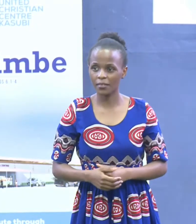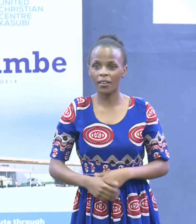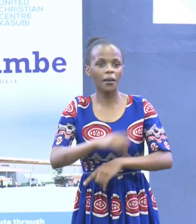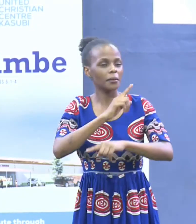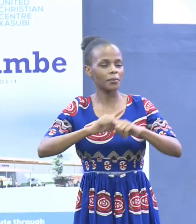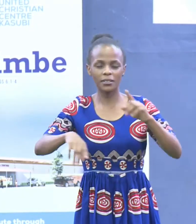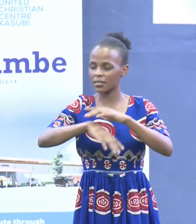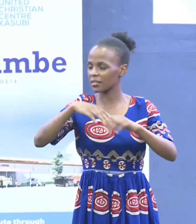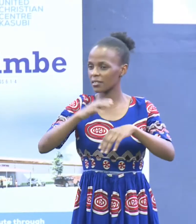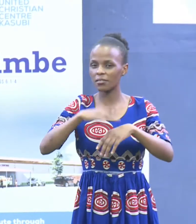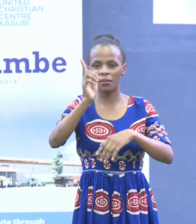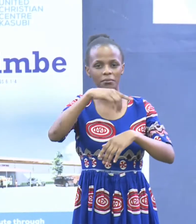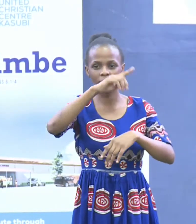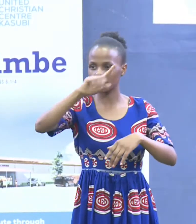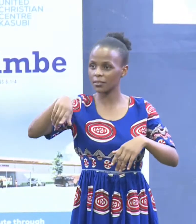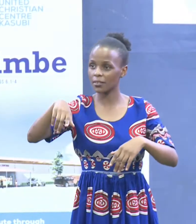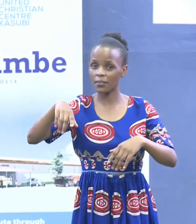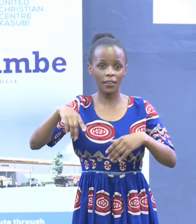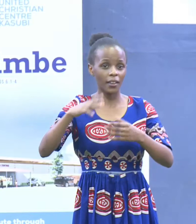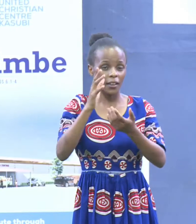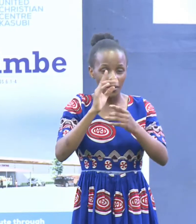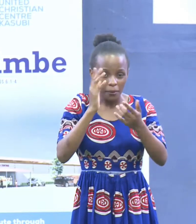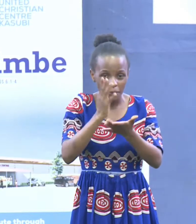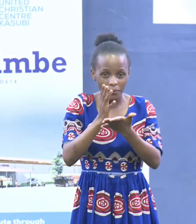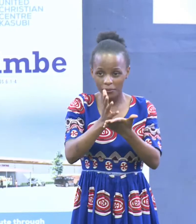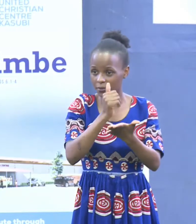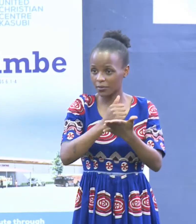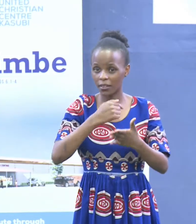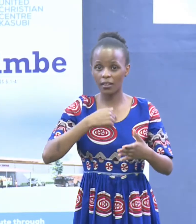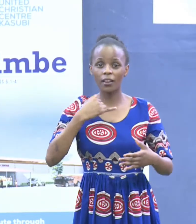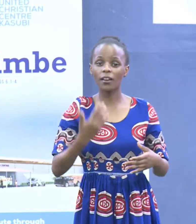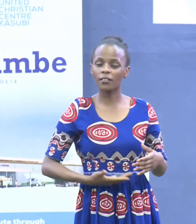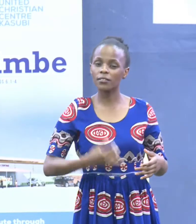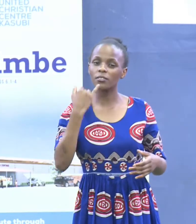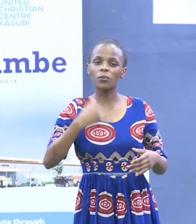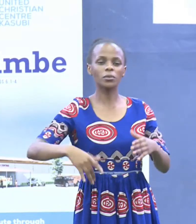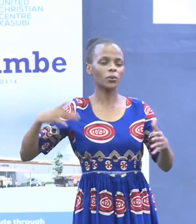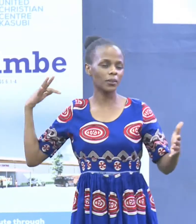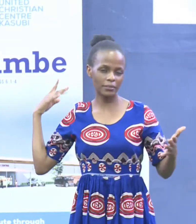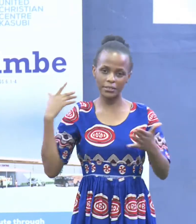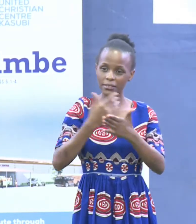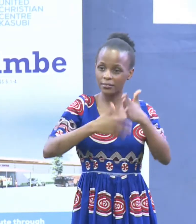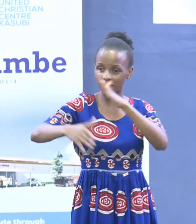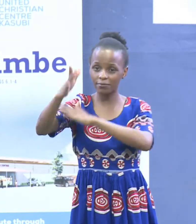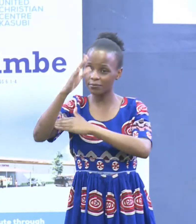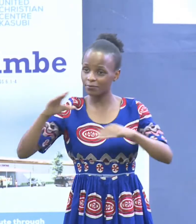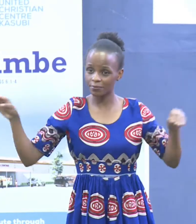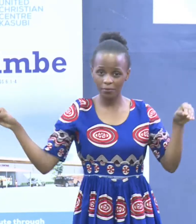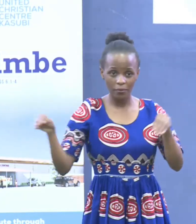mistake, yet it wasn't so. But because I told you that the Lord has